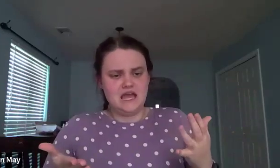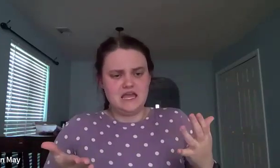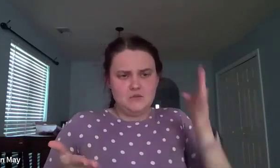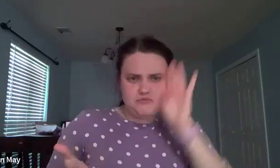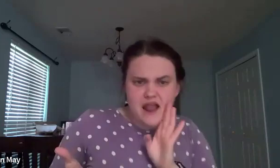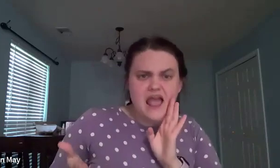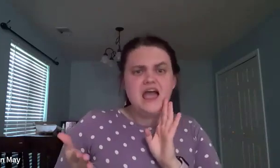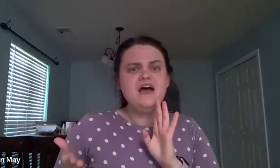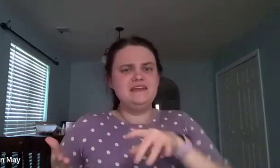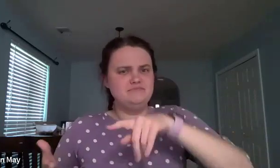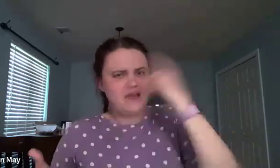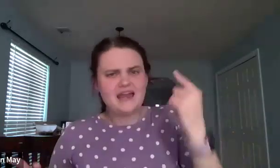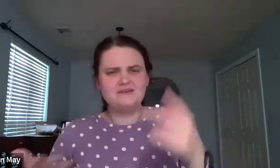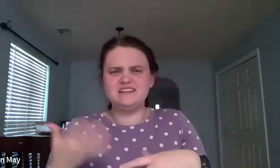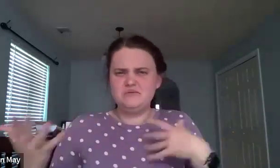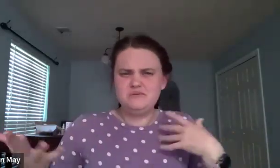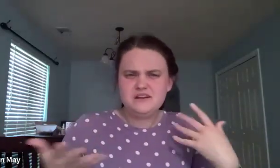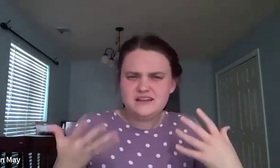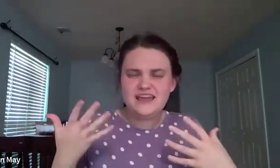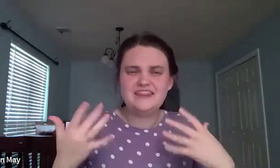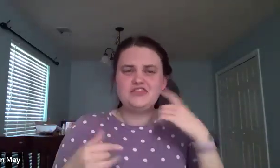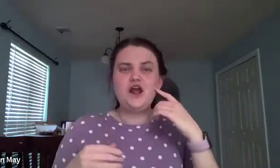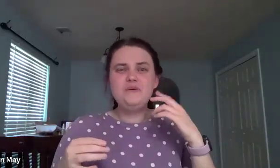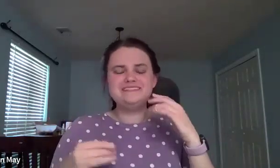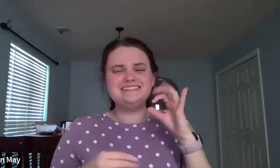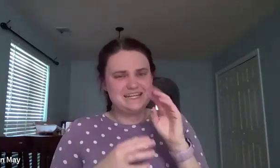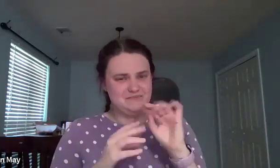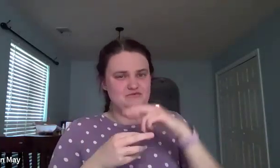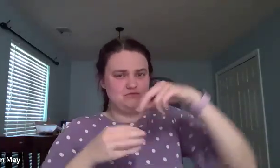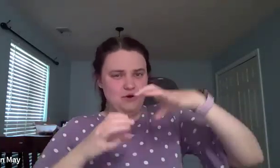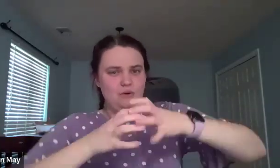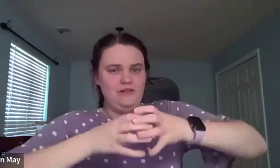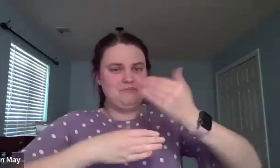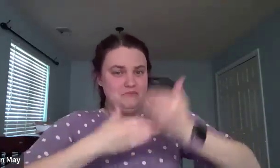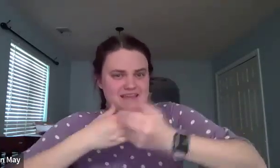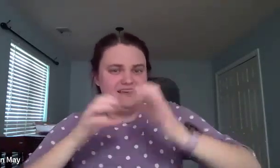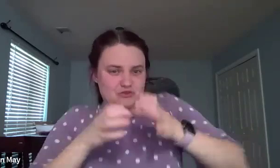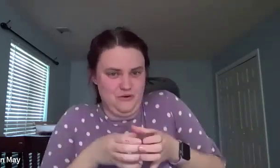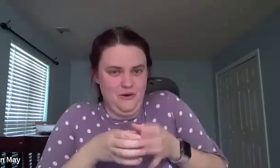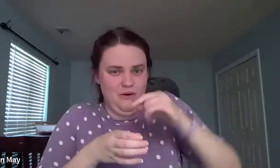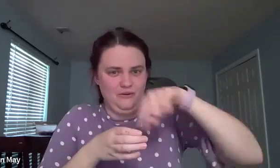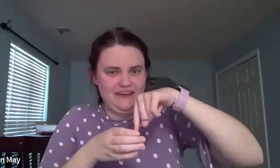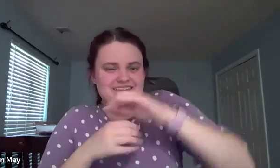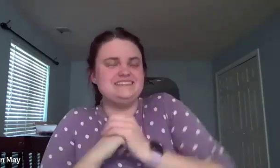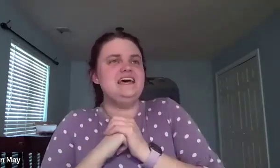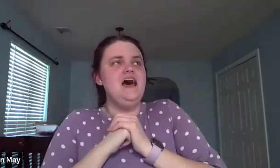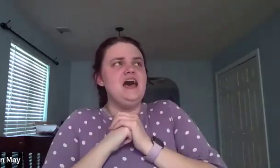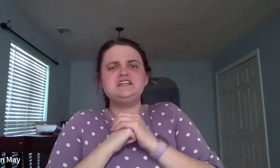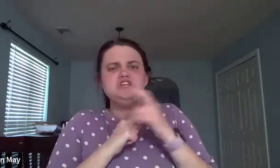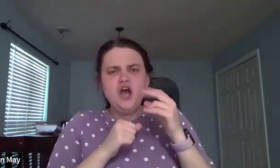like brown and black. And I was like, what? And then I thought, oh, a cinnamon roll, like bread, like the roll, like this. And he's like, no,